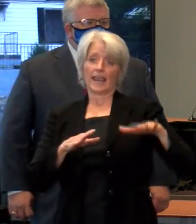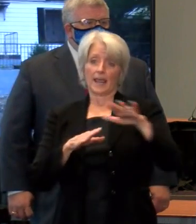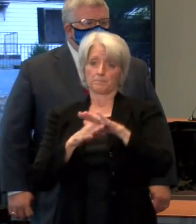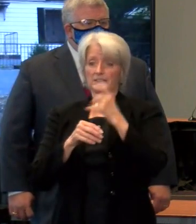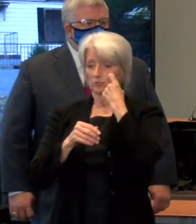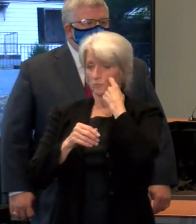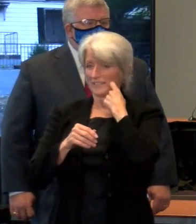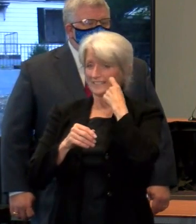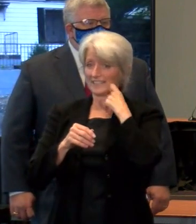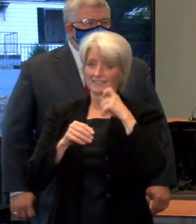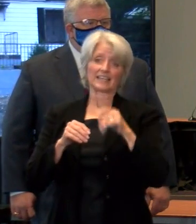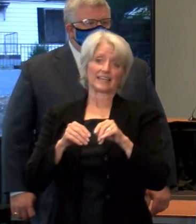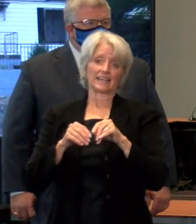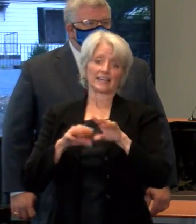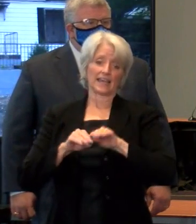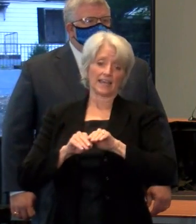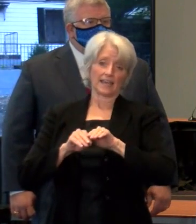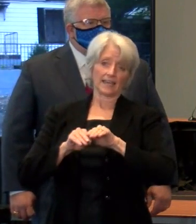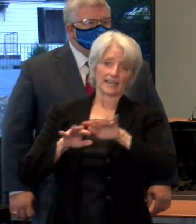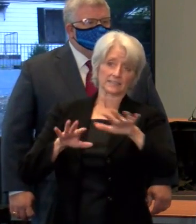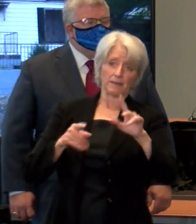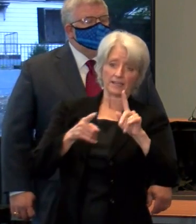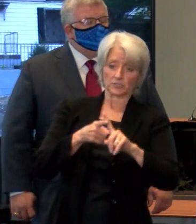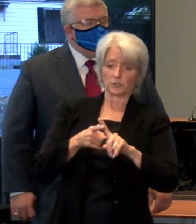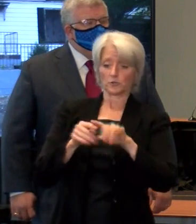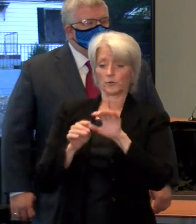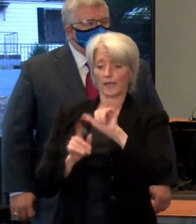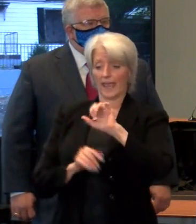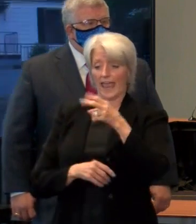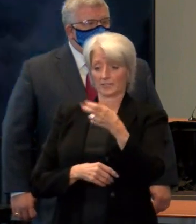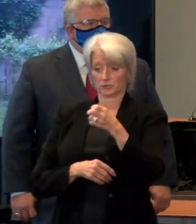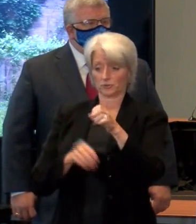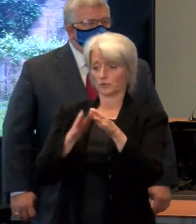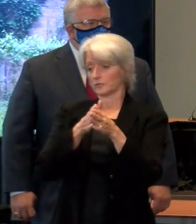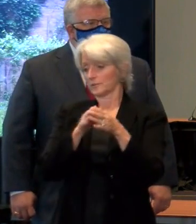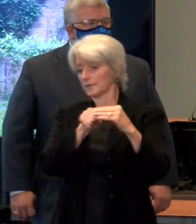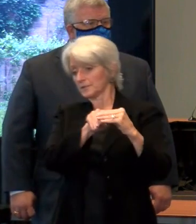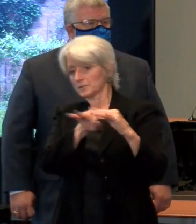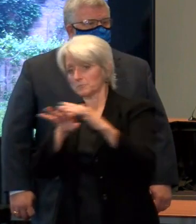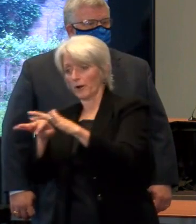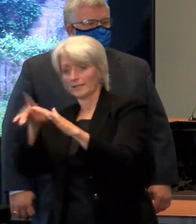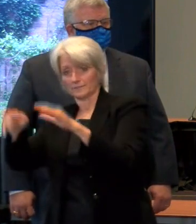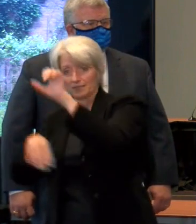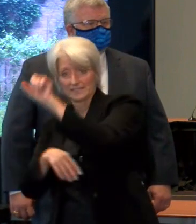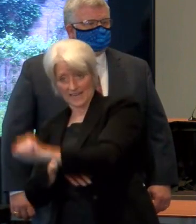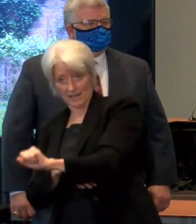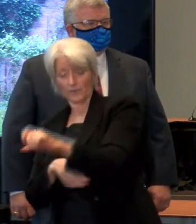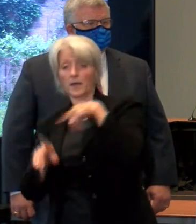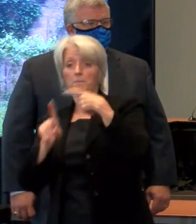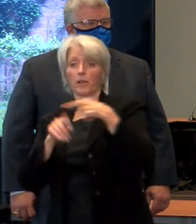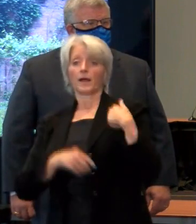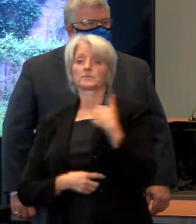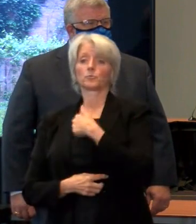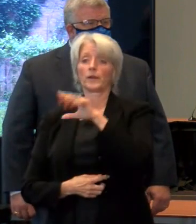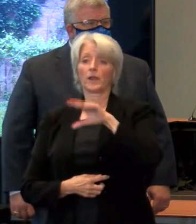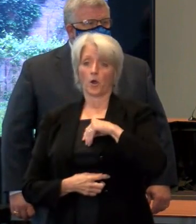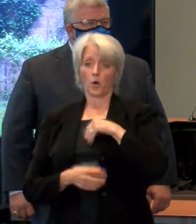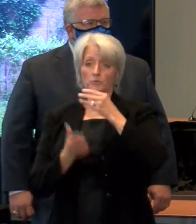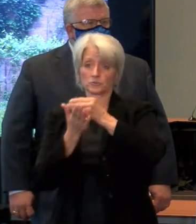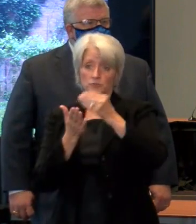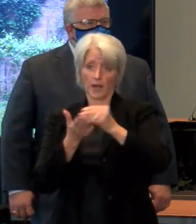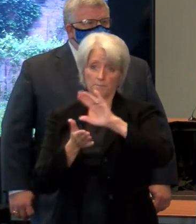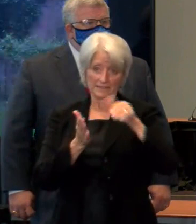expanded to the south side of Asher Avenue. In addition to owning the Plaza shopping center, we also own the